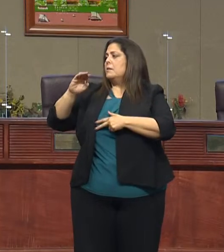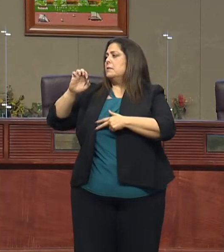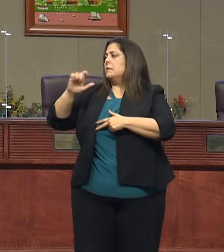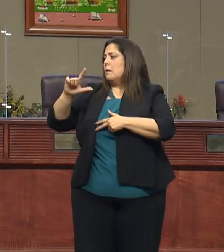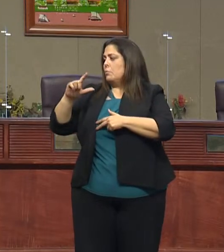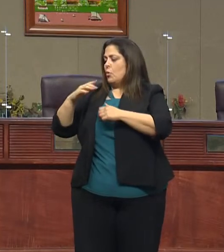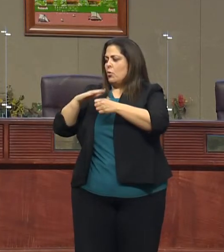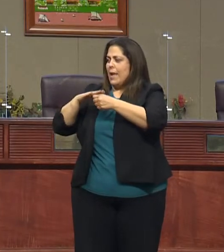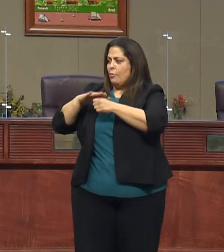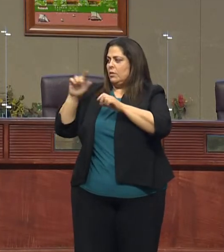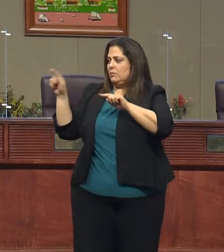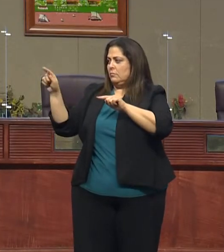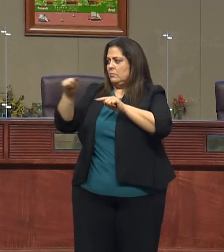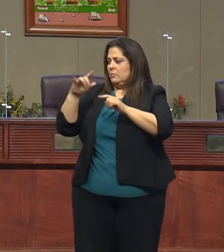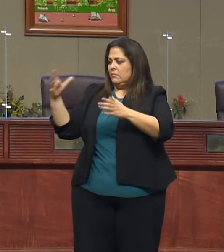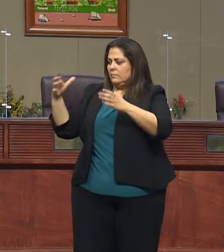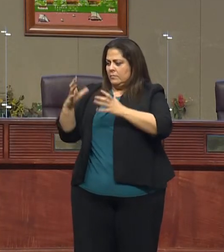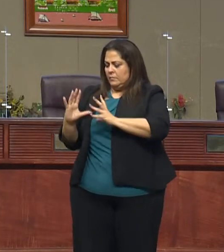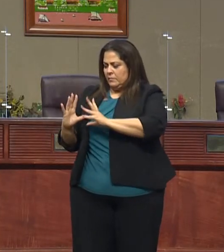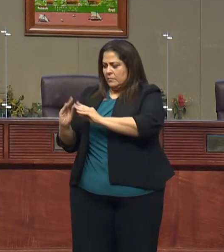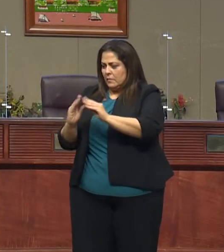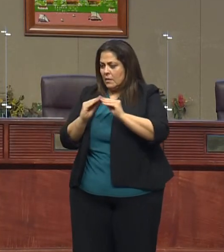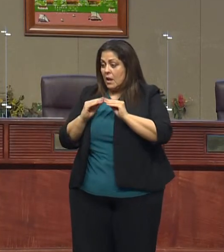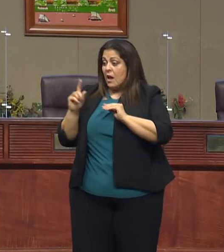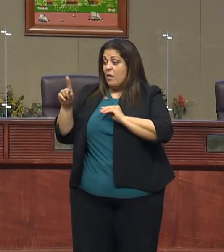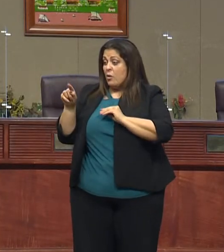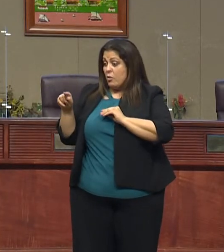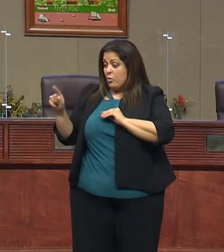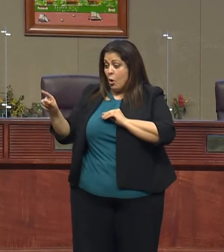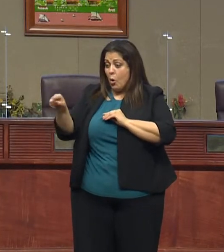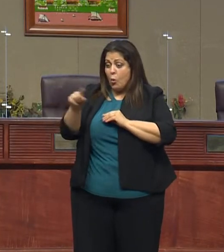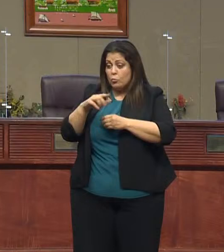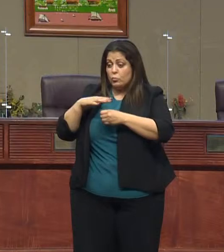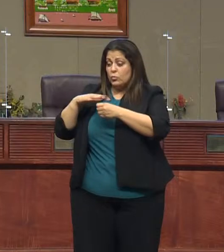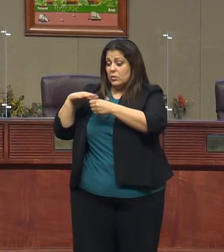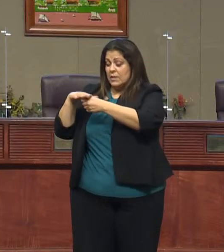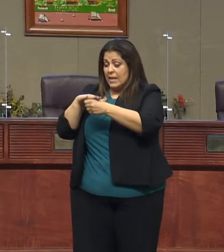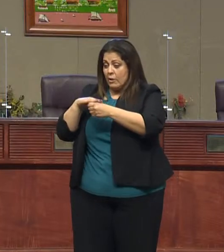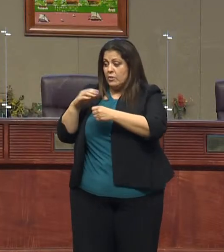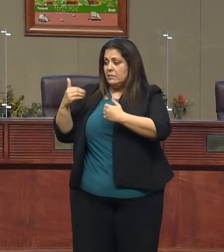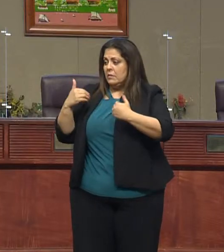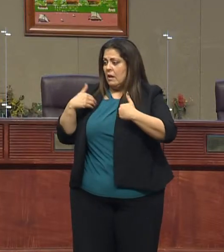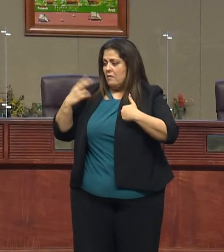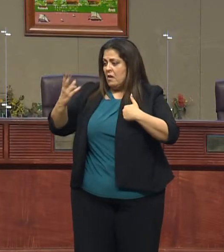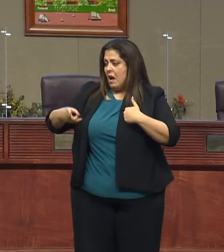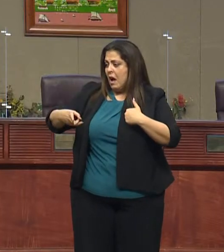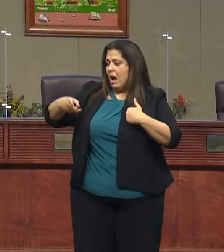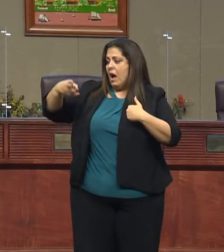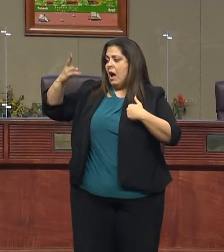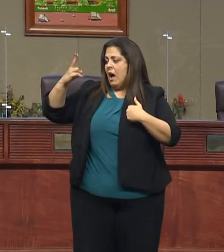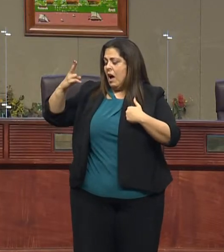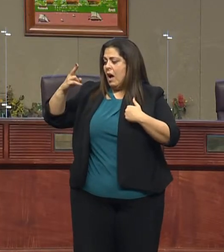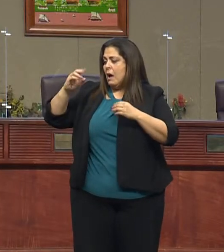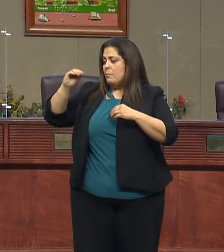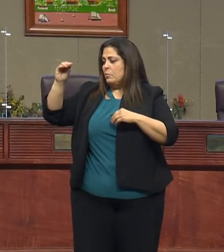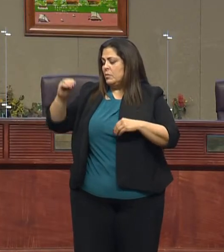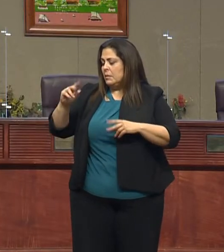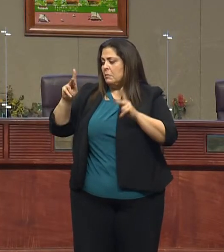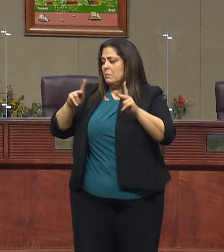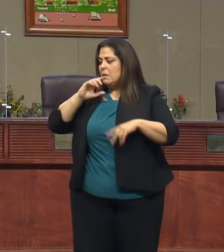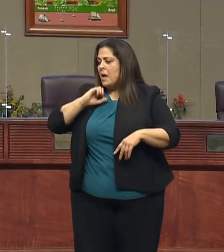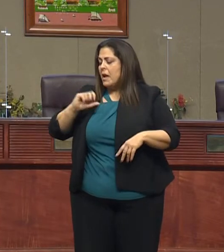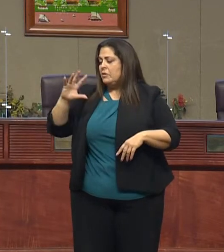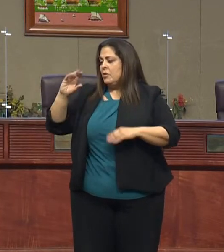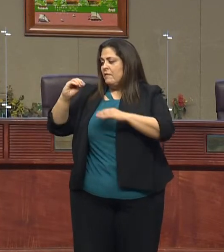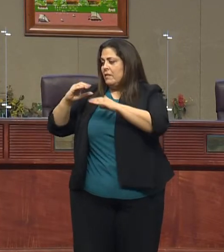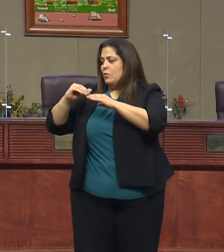believe that what the other counties are experiencing with a high level of those who are 60 plus or 50